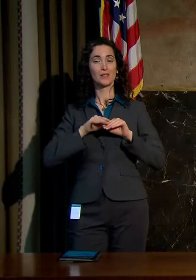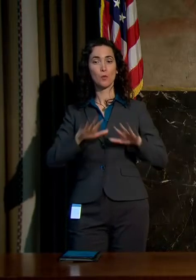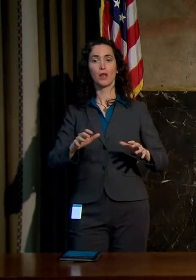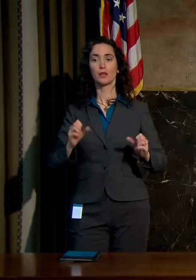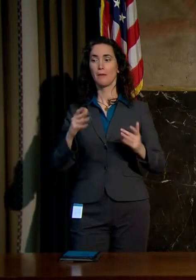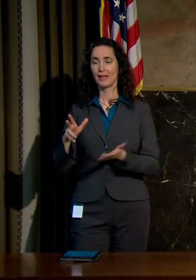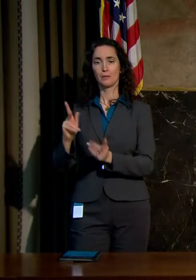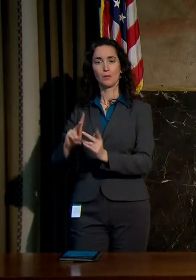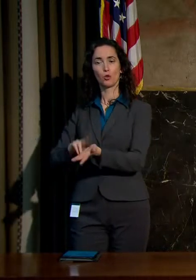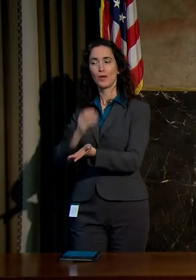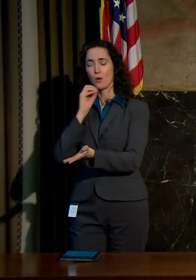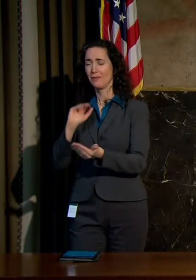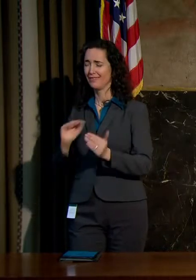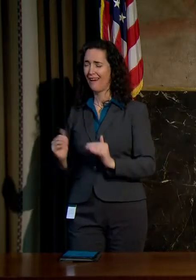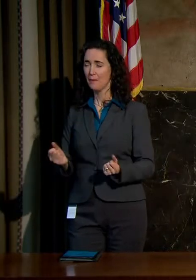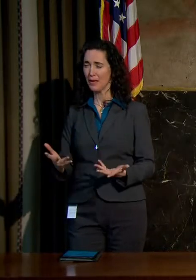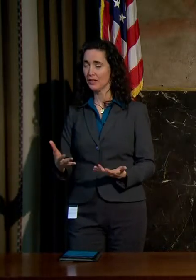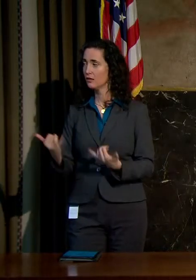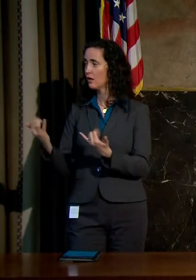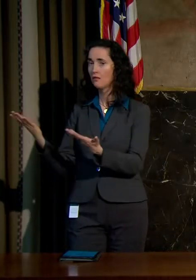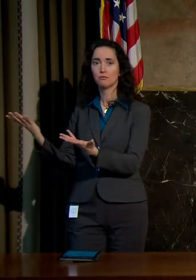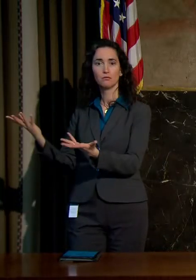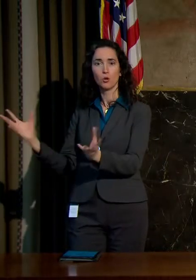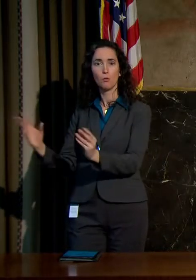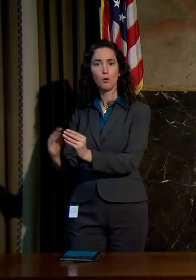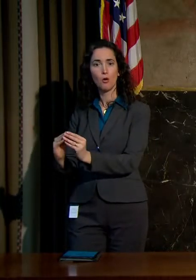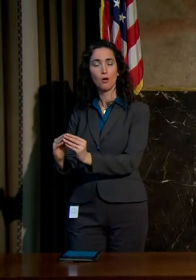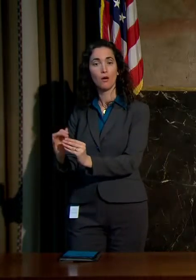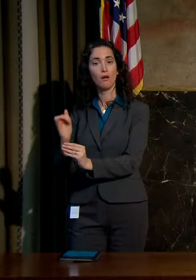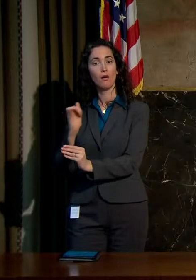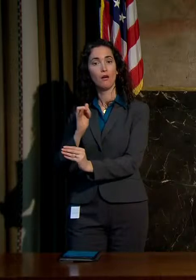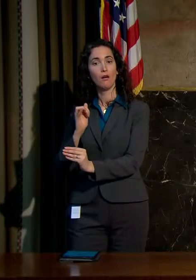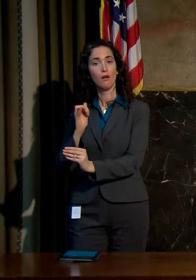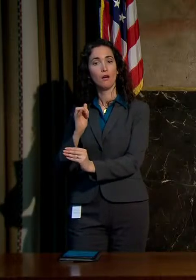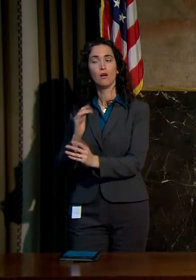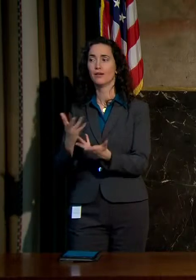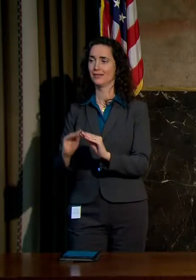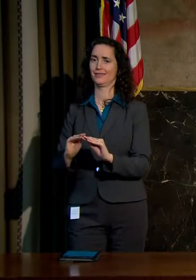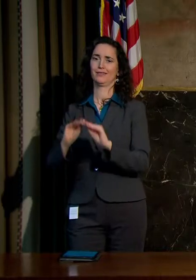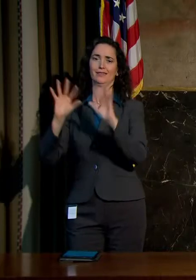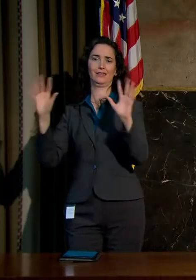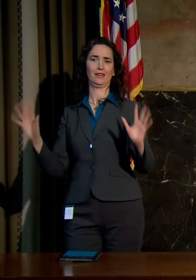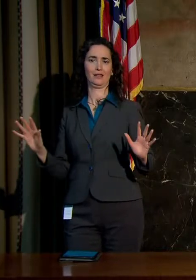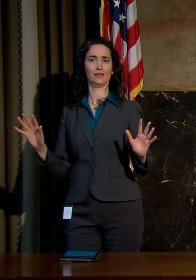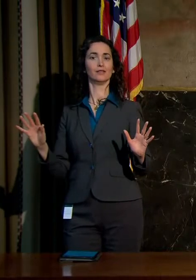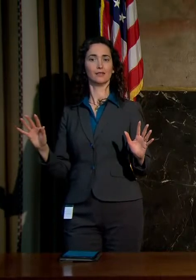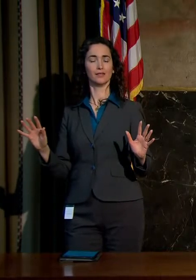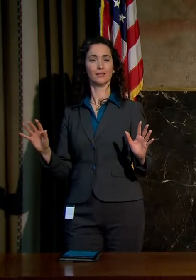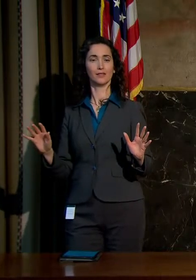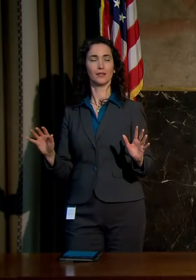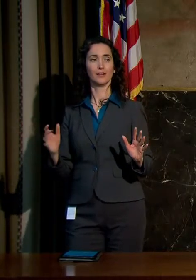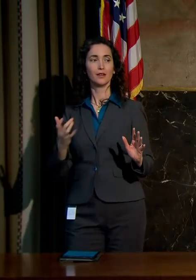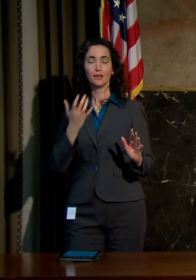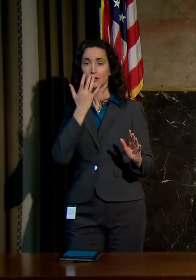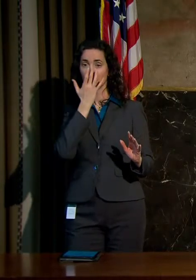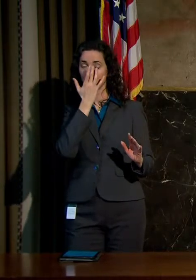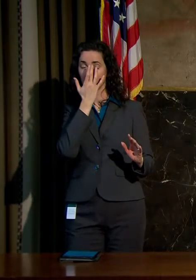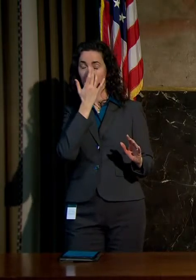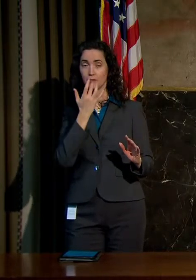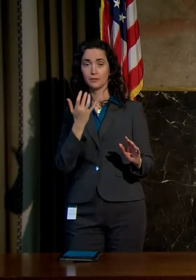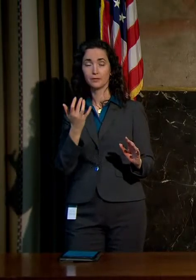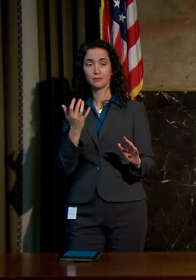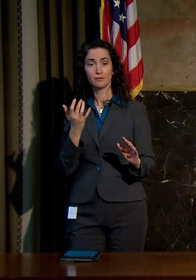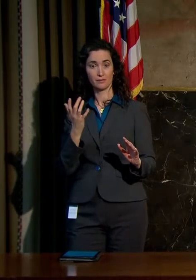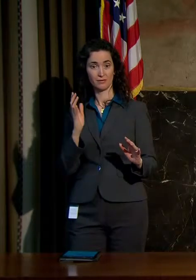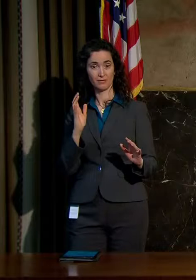pandemic. And so I think that is very clear evidence of just how